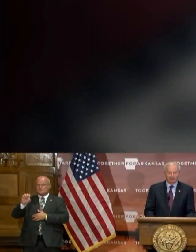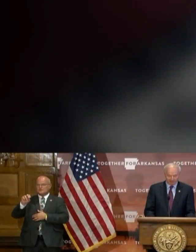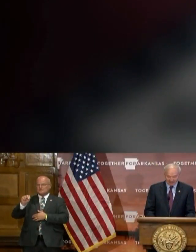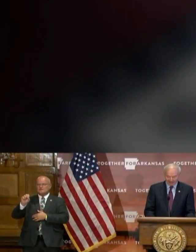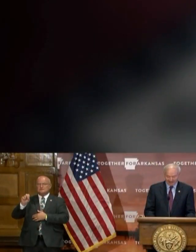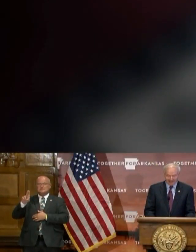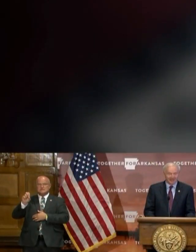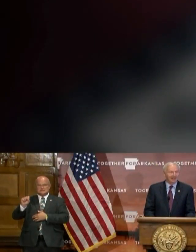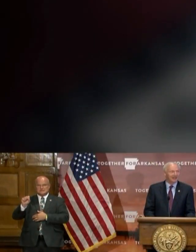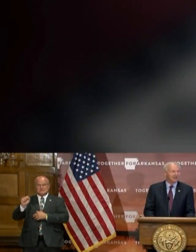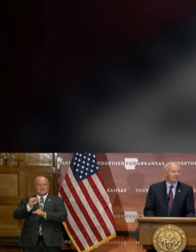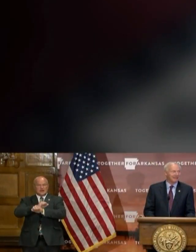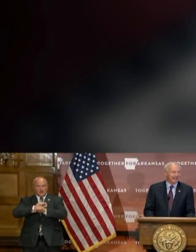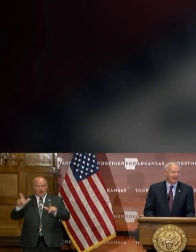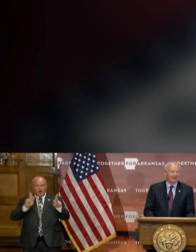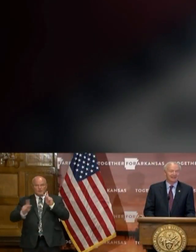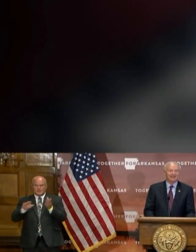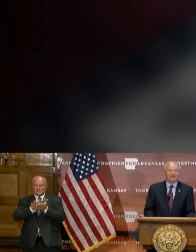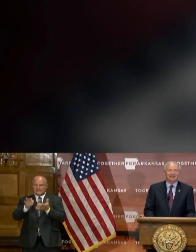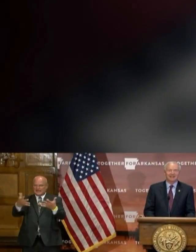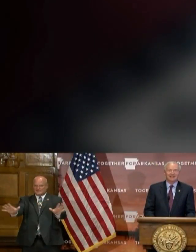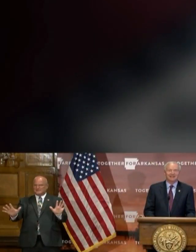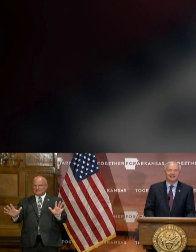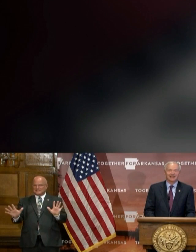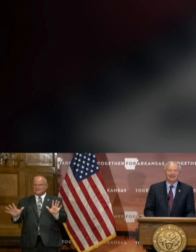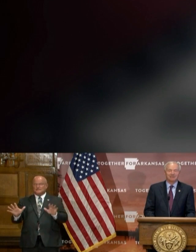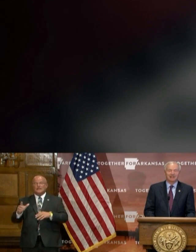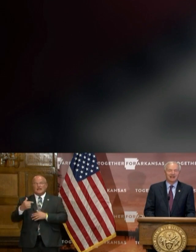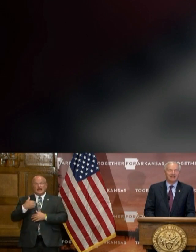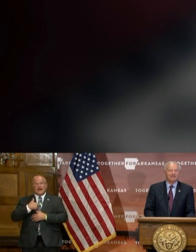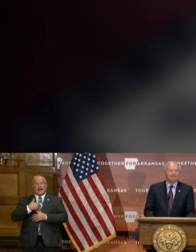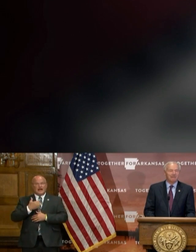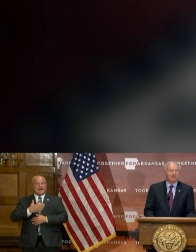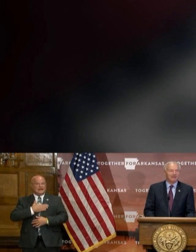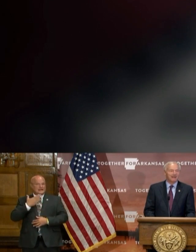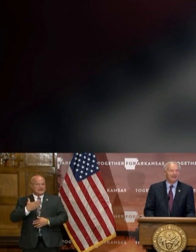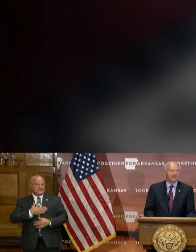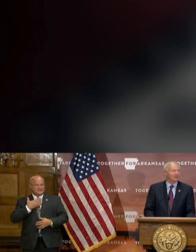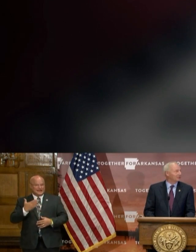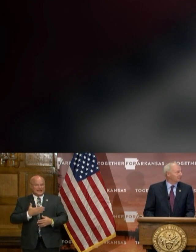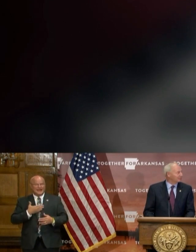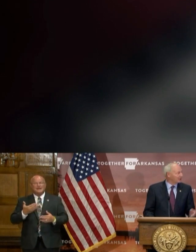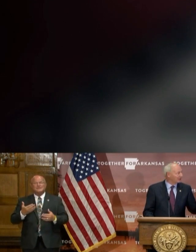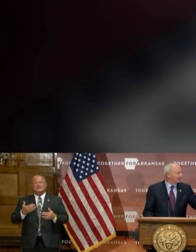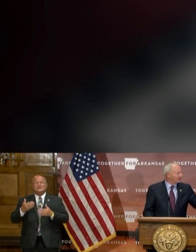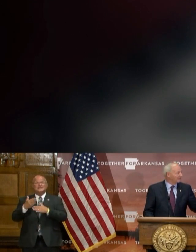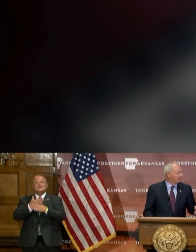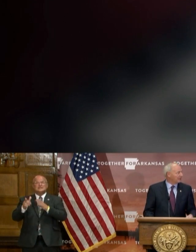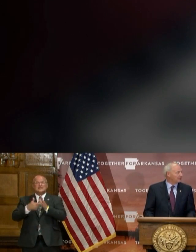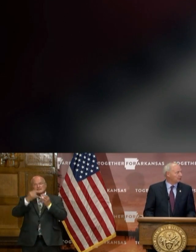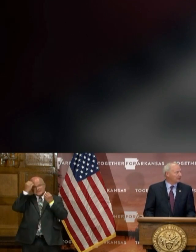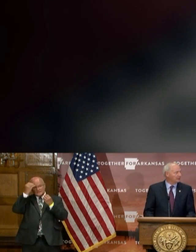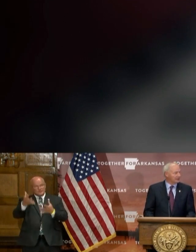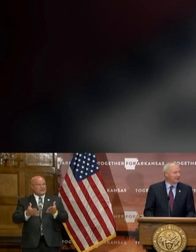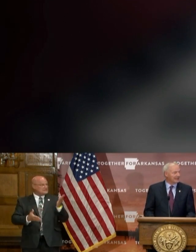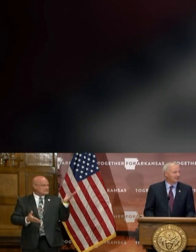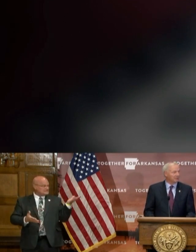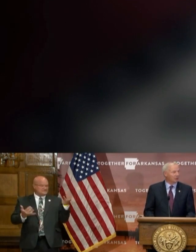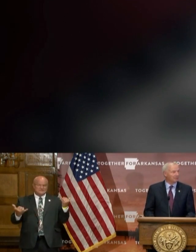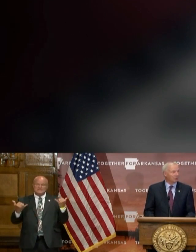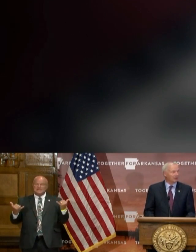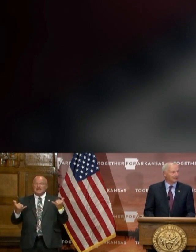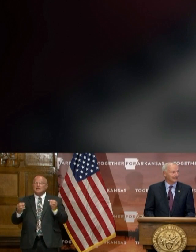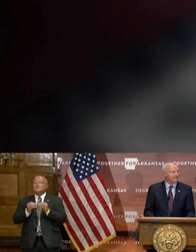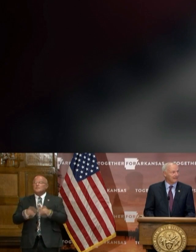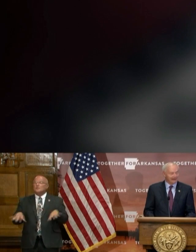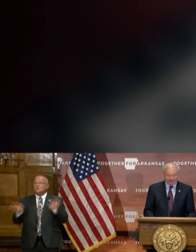want everybody to be counted. And I am delighted to share this information with you today, but